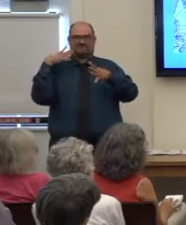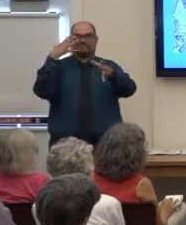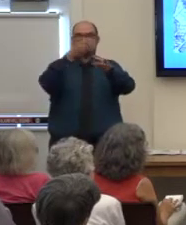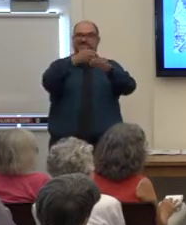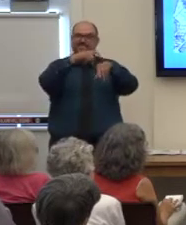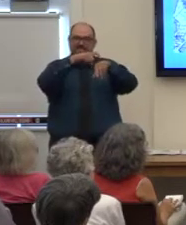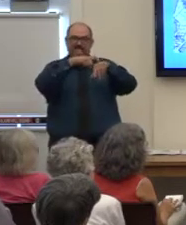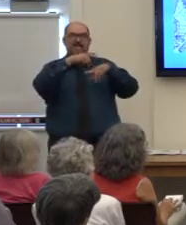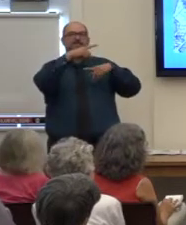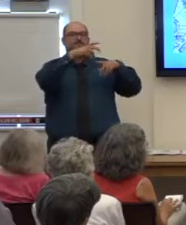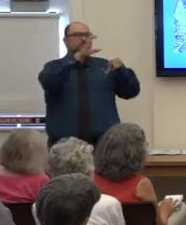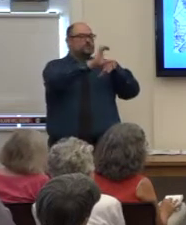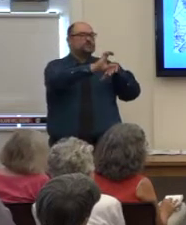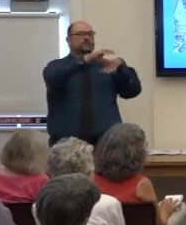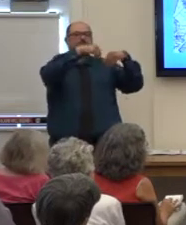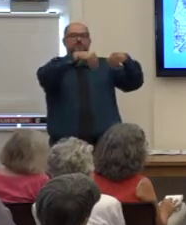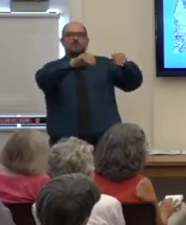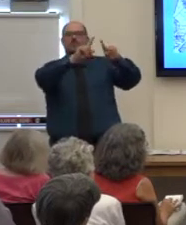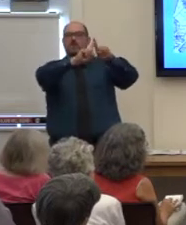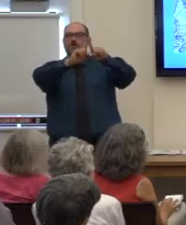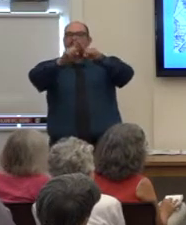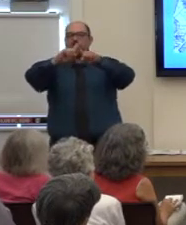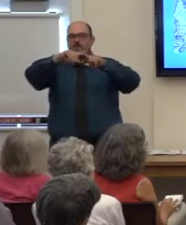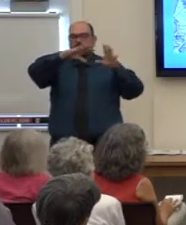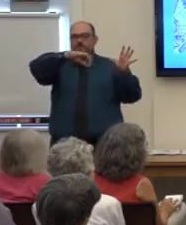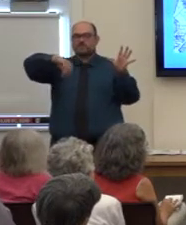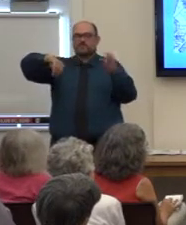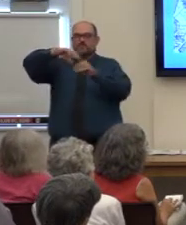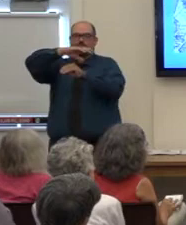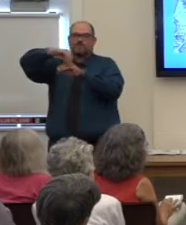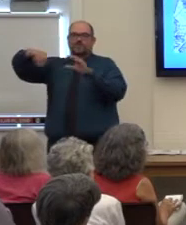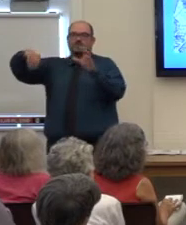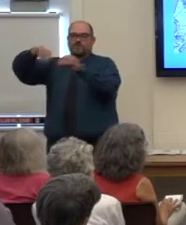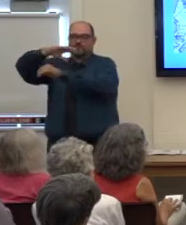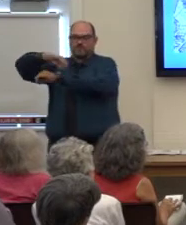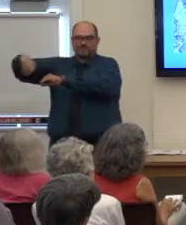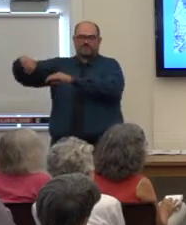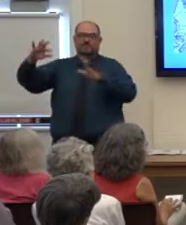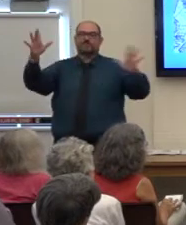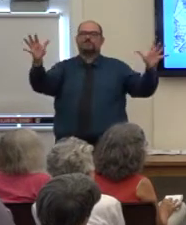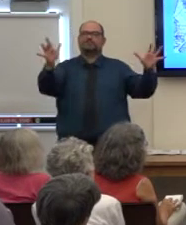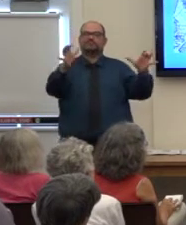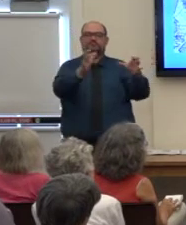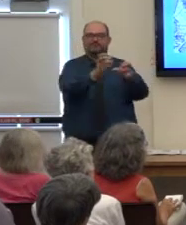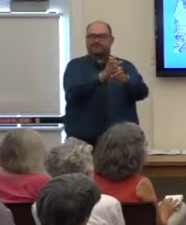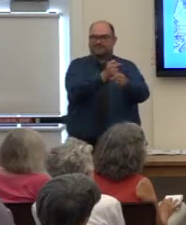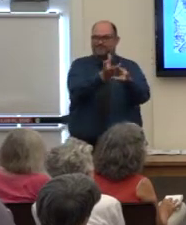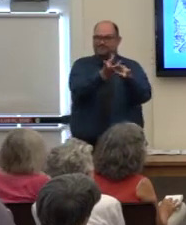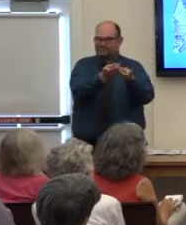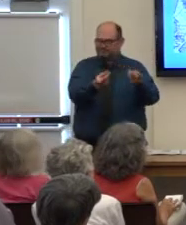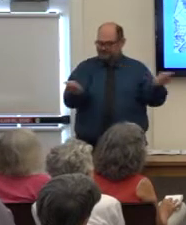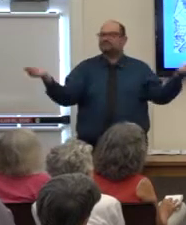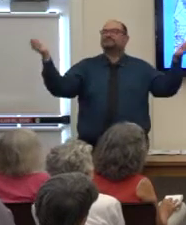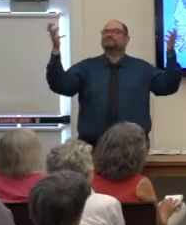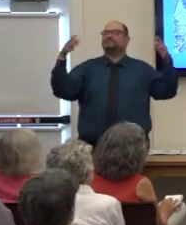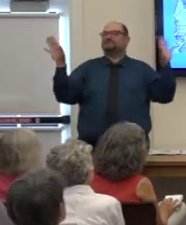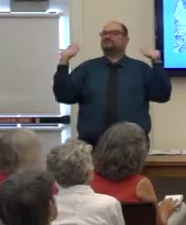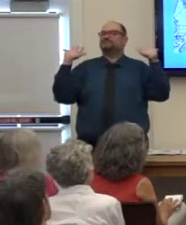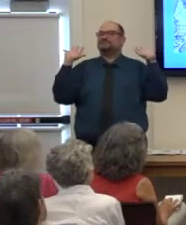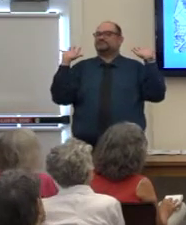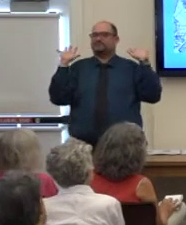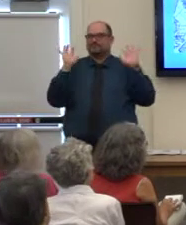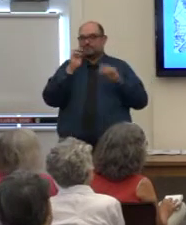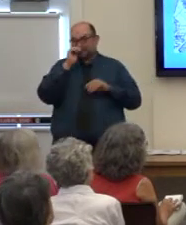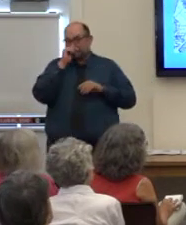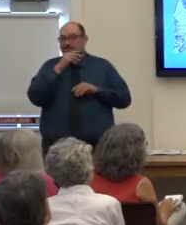Congregational Church and the old Methodist parsonage were taken apart and hauled away or fell into ruin. And with them, by the late